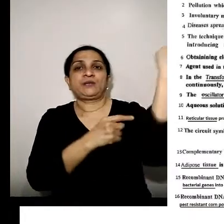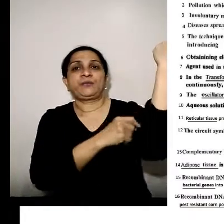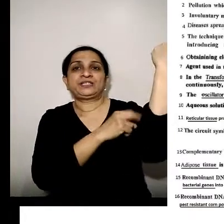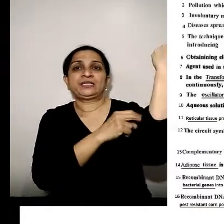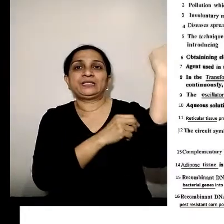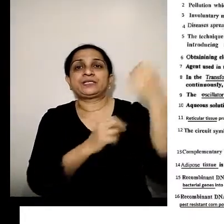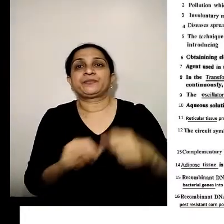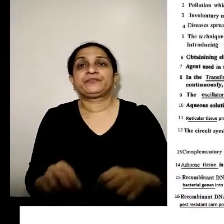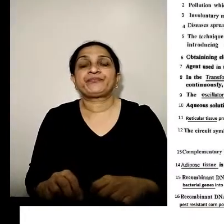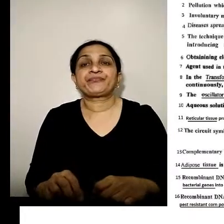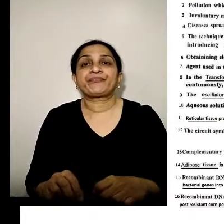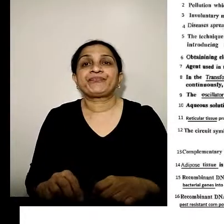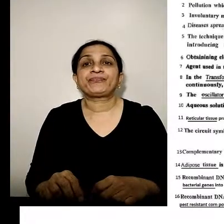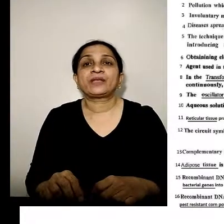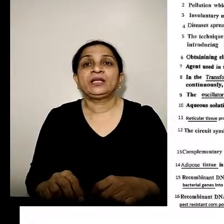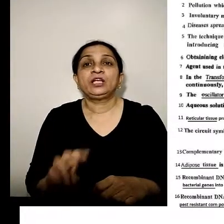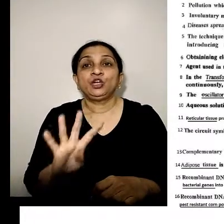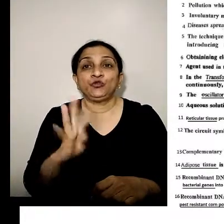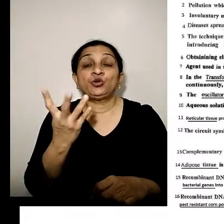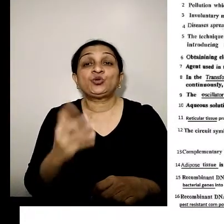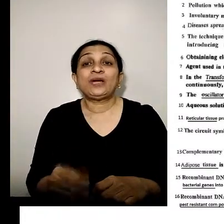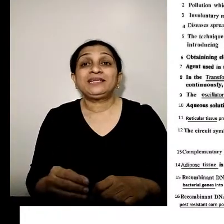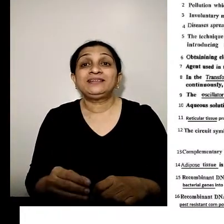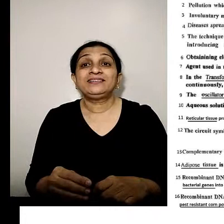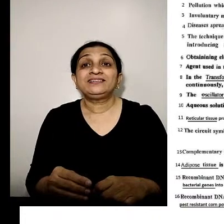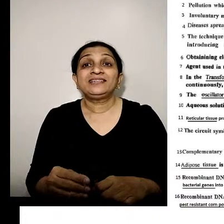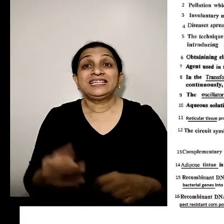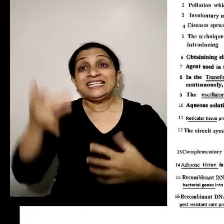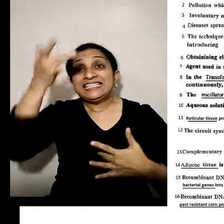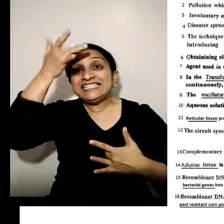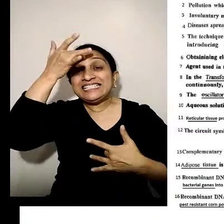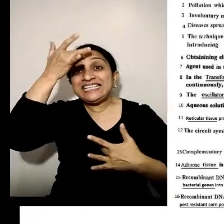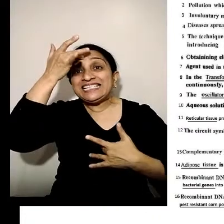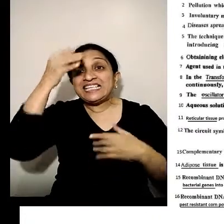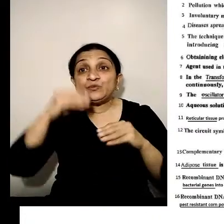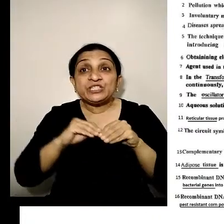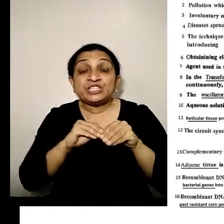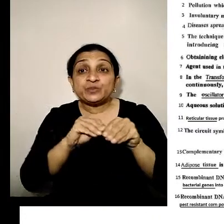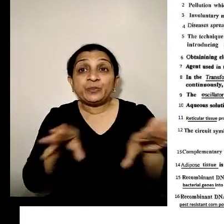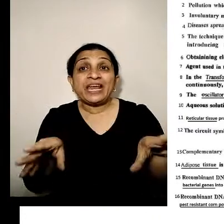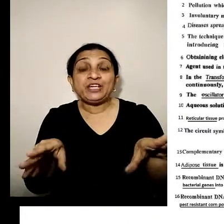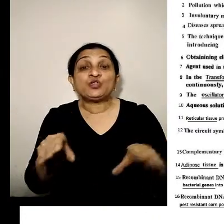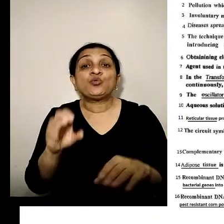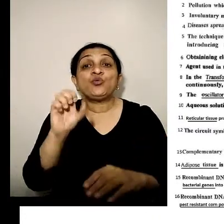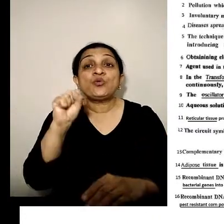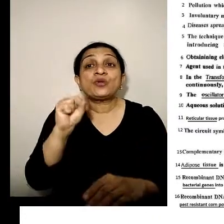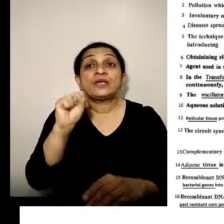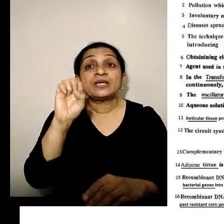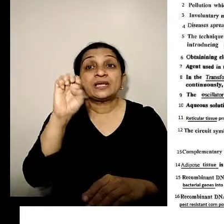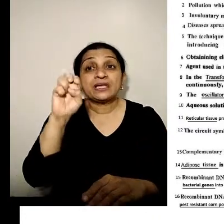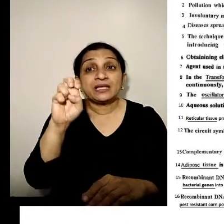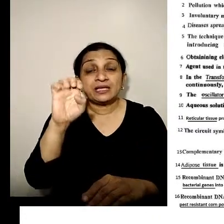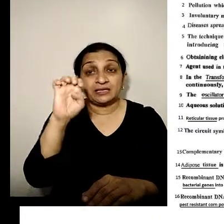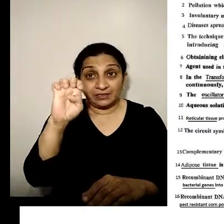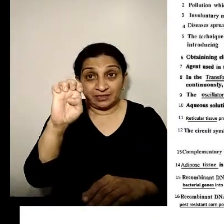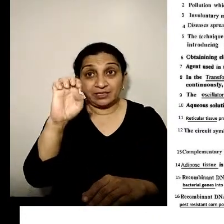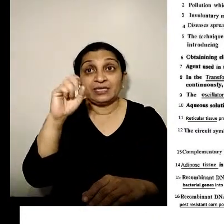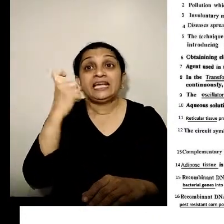unstriped muscles. Fourth one, diseases which spread through